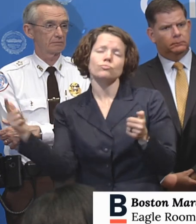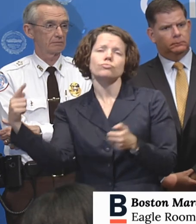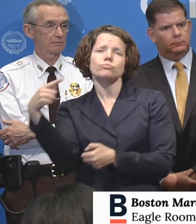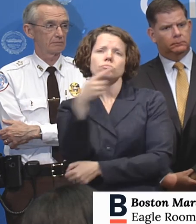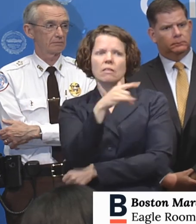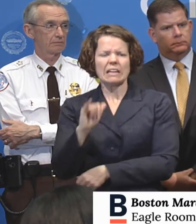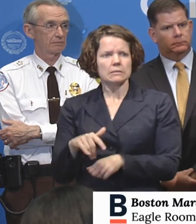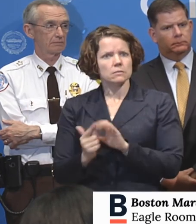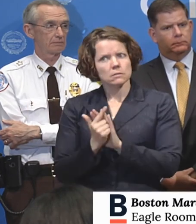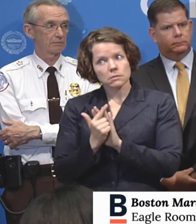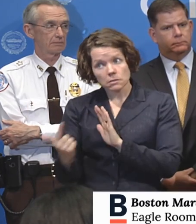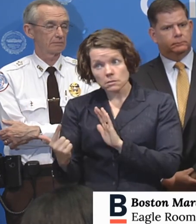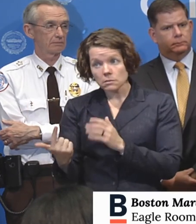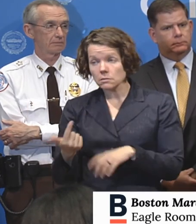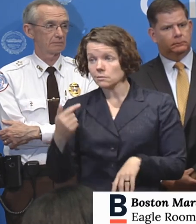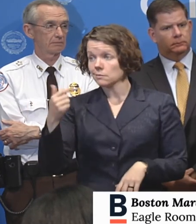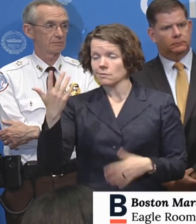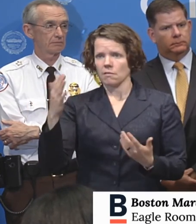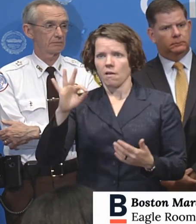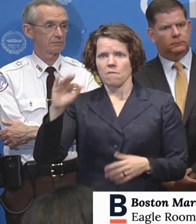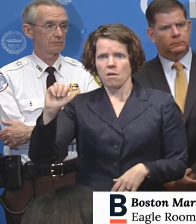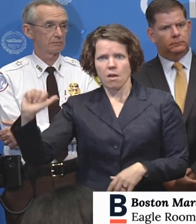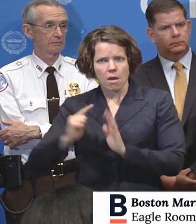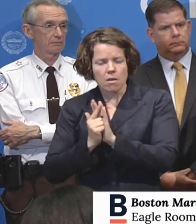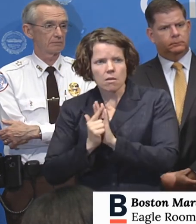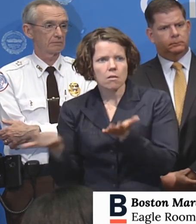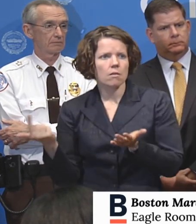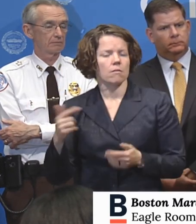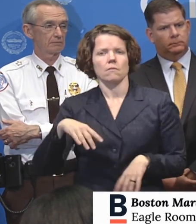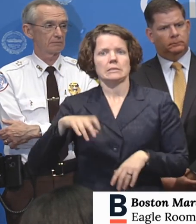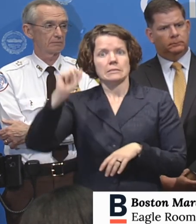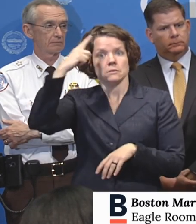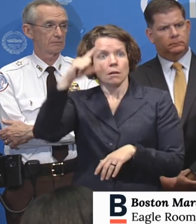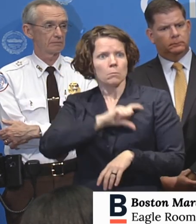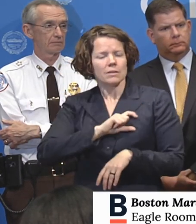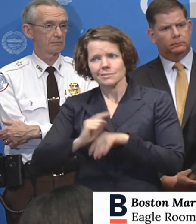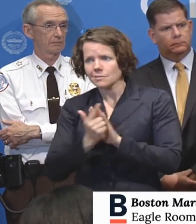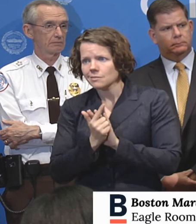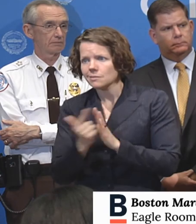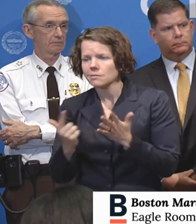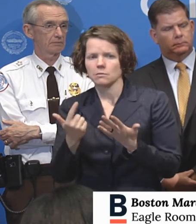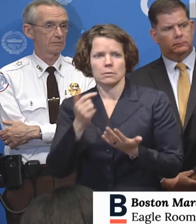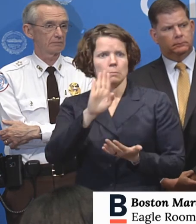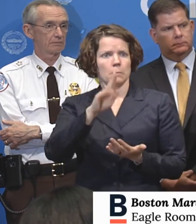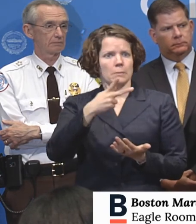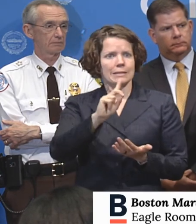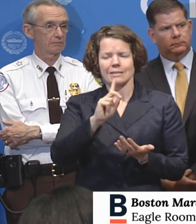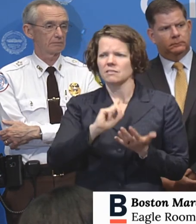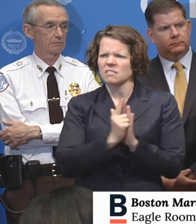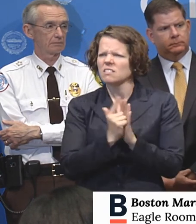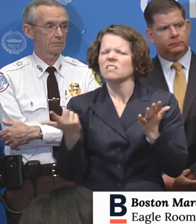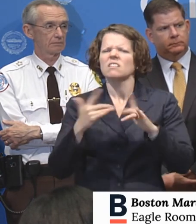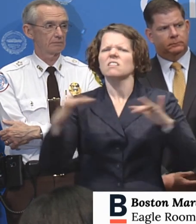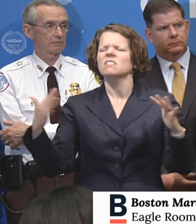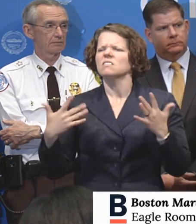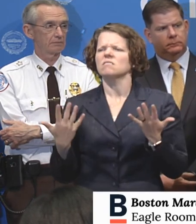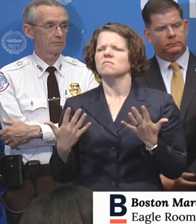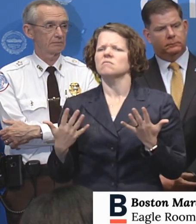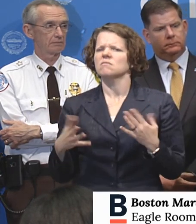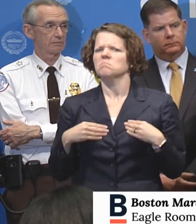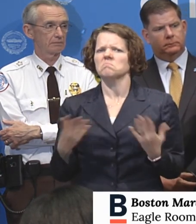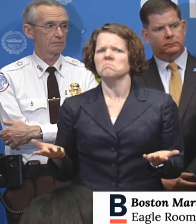want that to take place. So definitely, if that investigation leads someone to being brought to justice, you